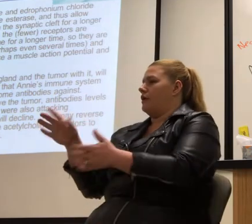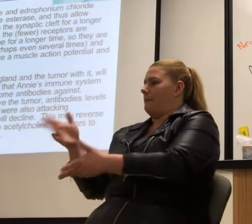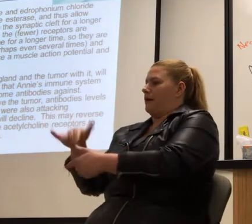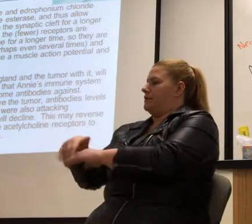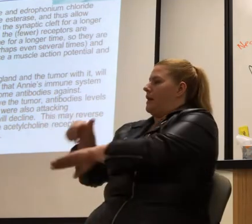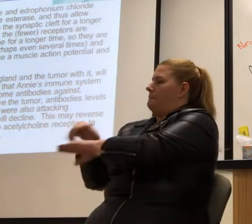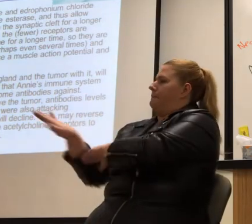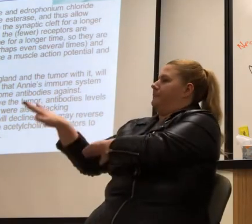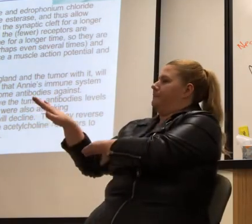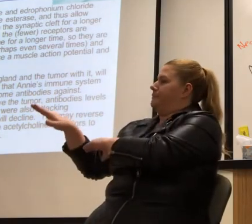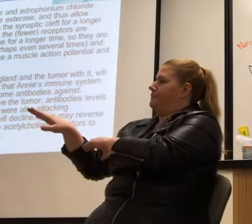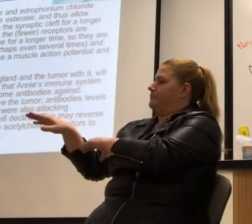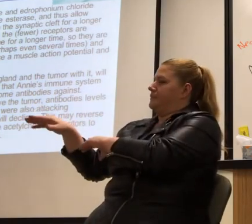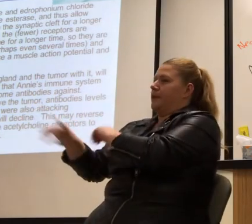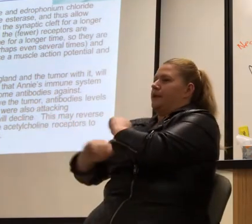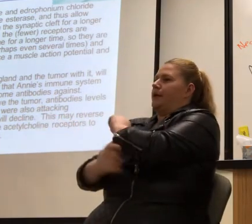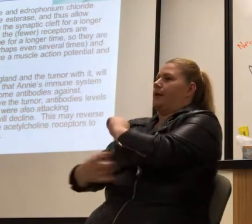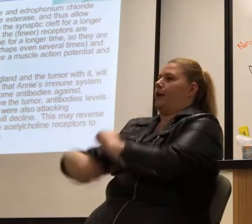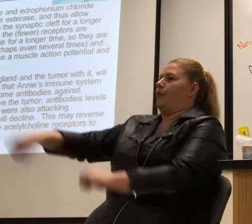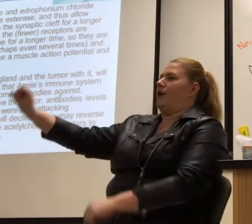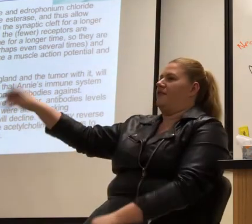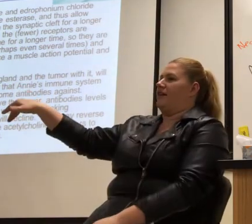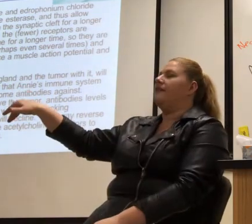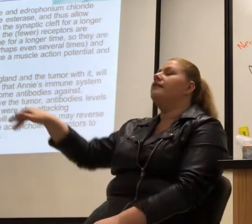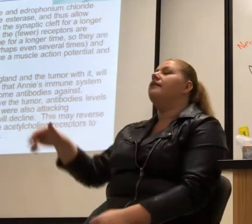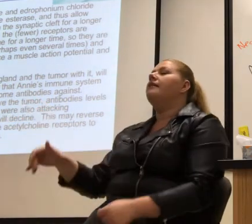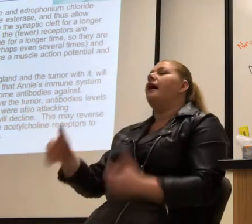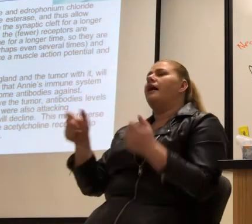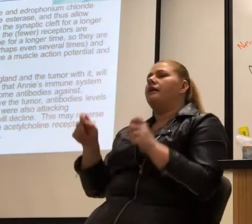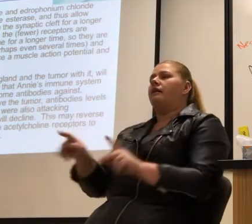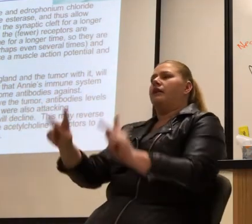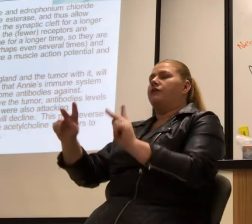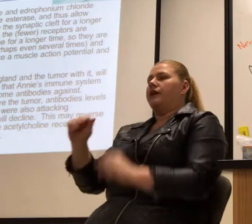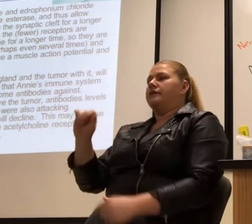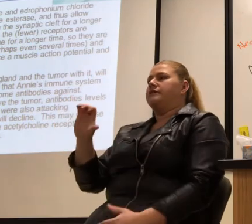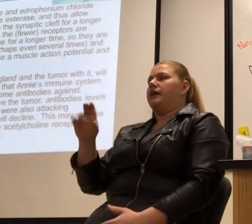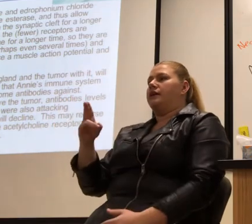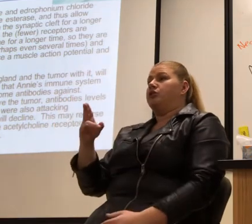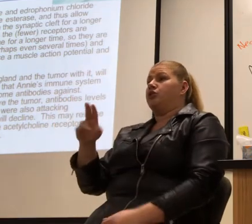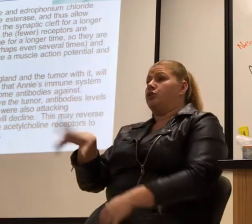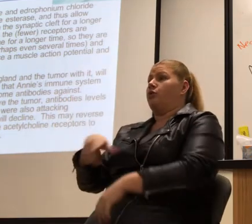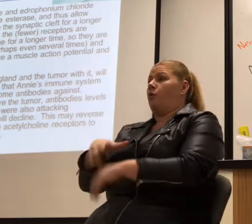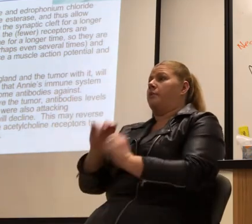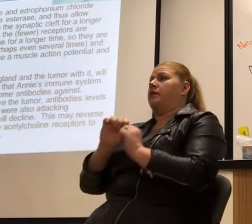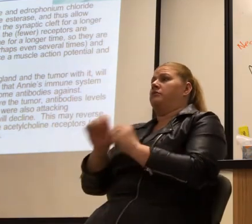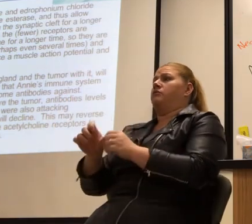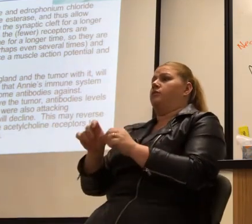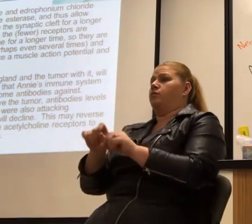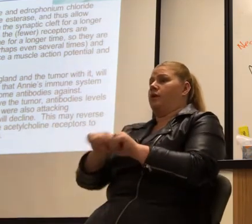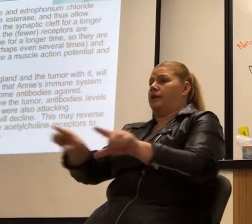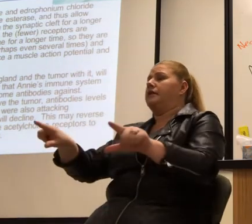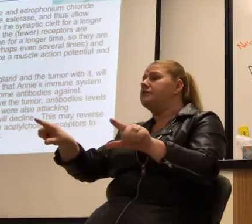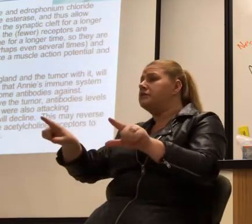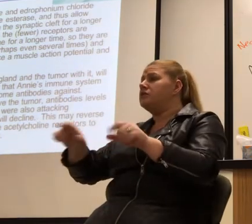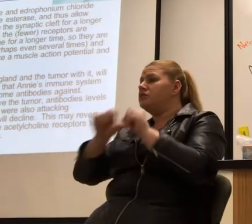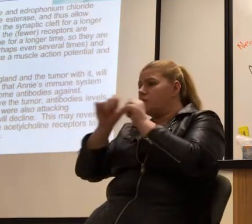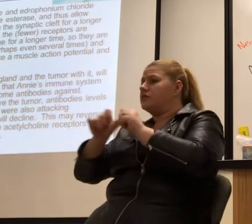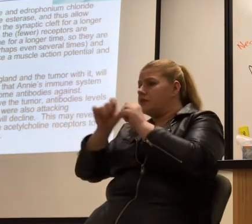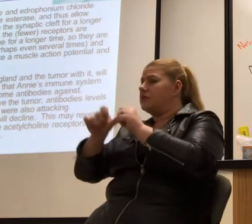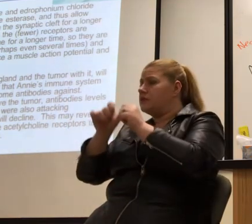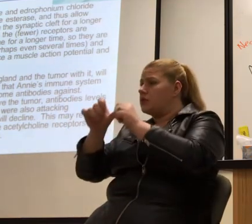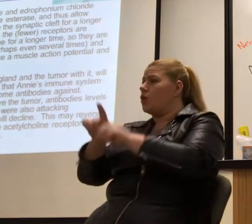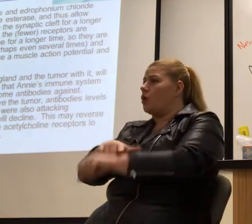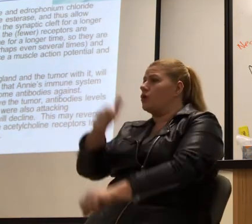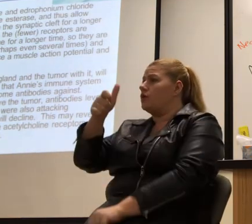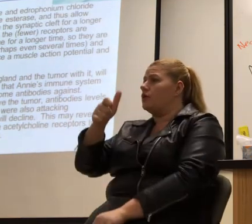get rid of it, and you allow the ACH that's normally released to persist longer, you'll allow the fewer